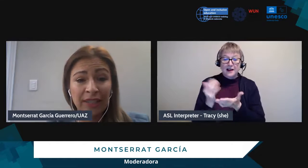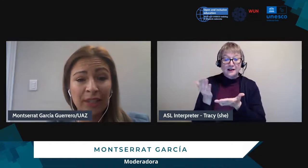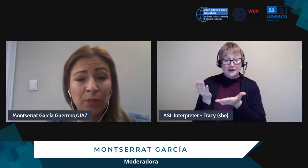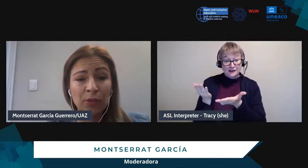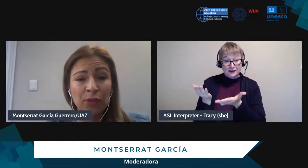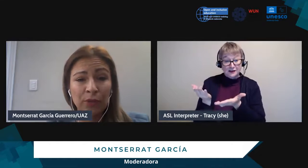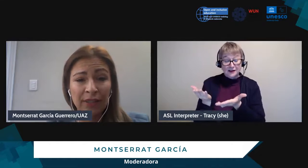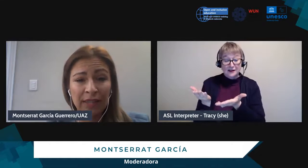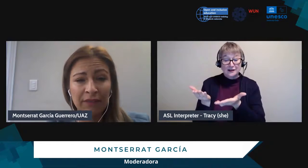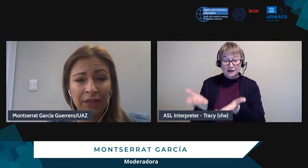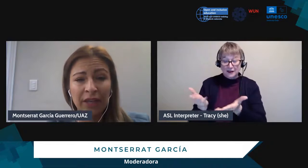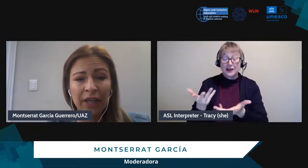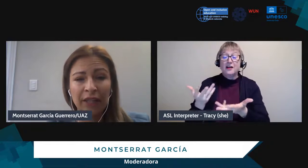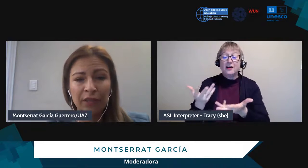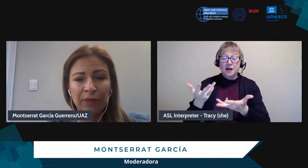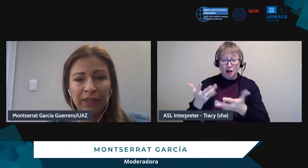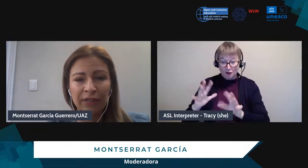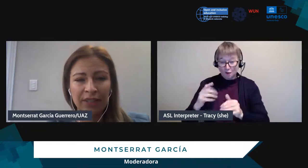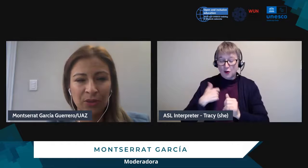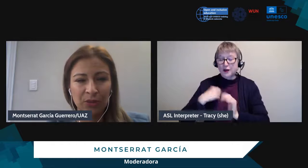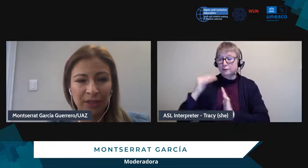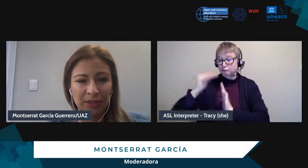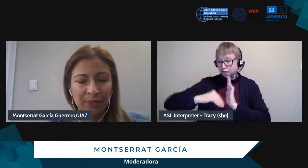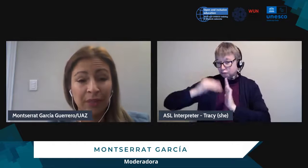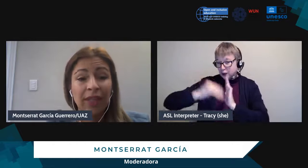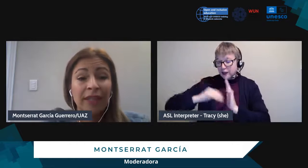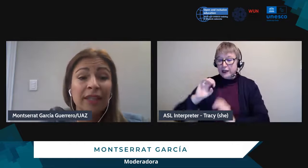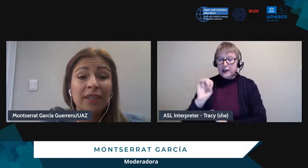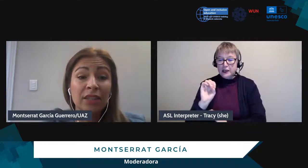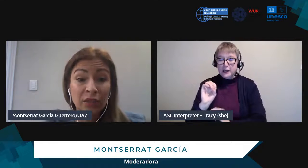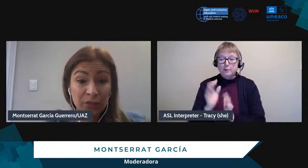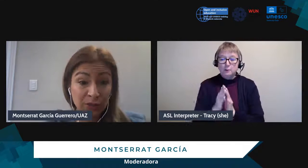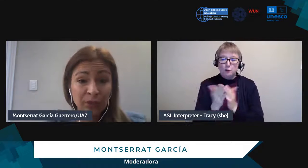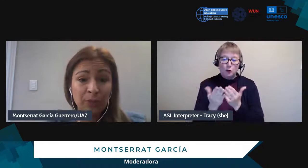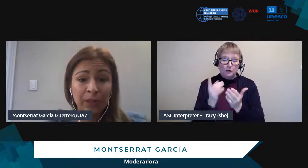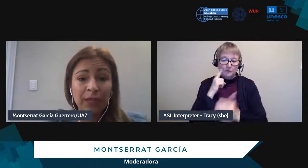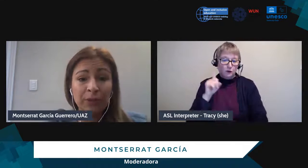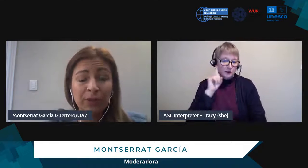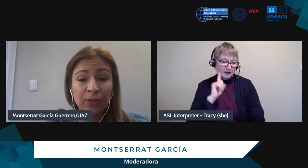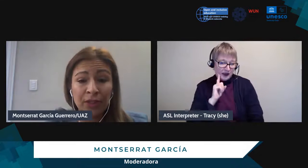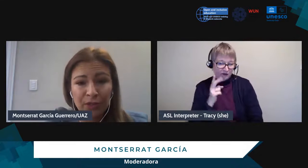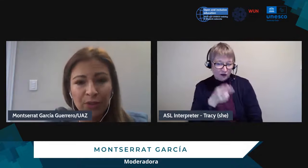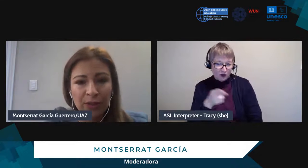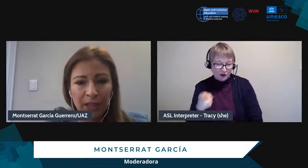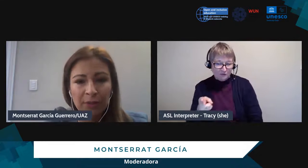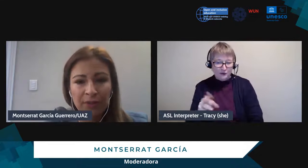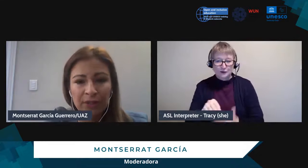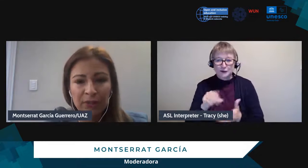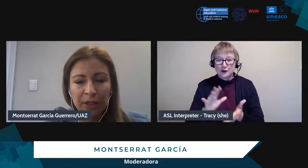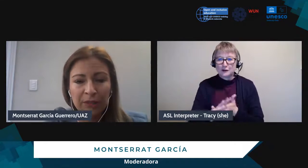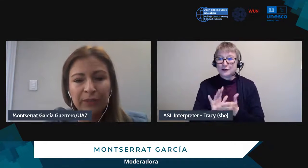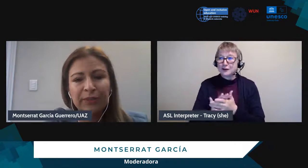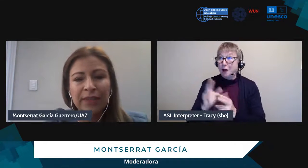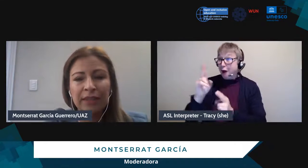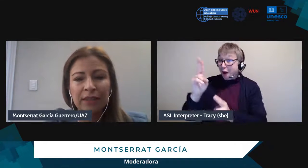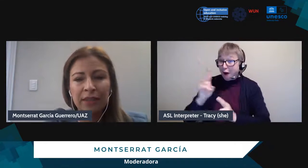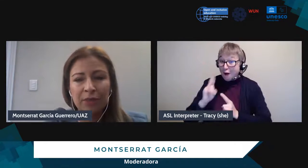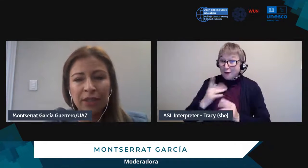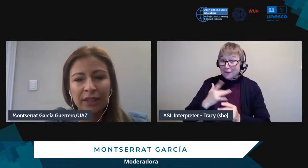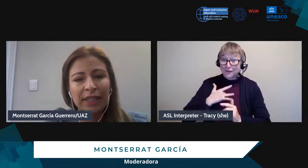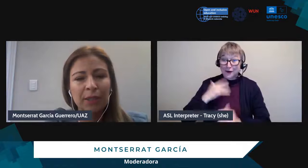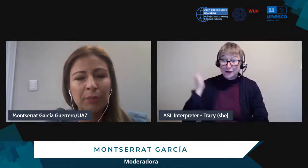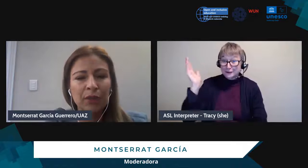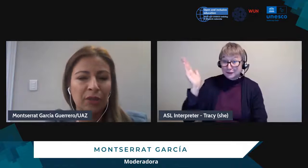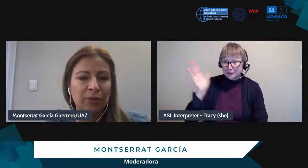and created ebooks for deaf and hard of hearing students. It is an honor to be able to hear you today, Professor Weber, with